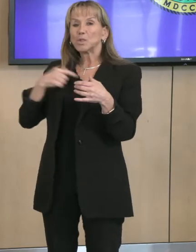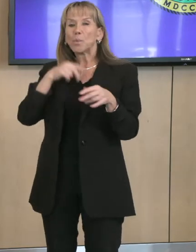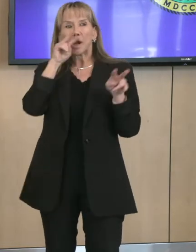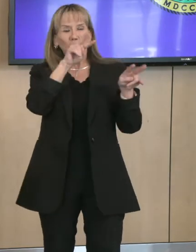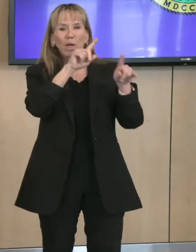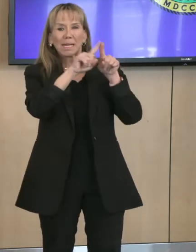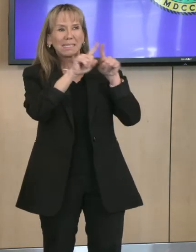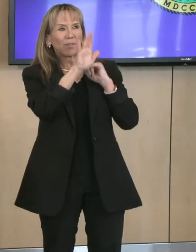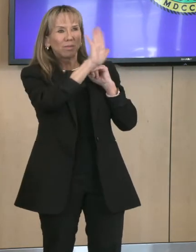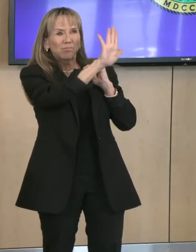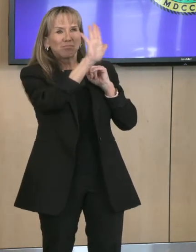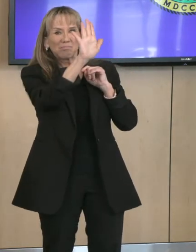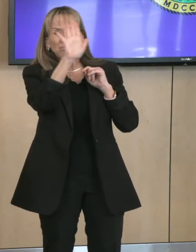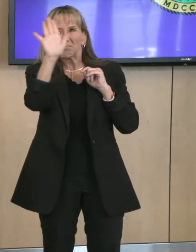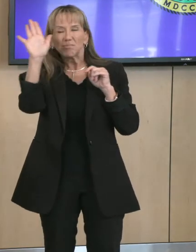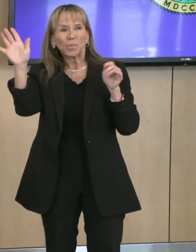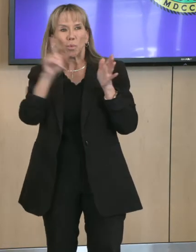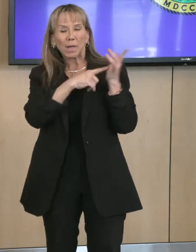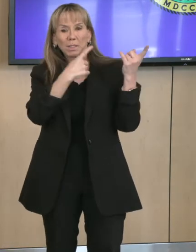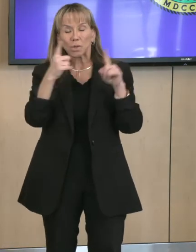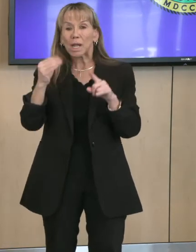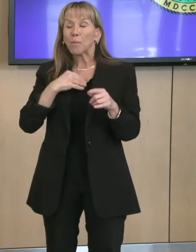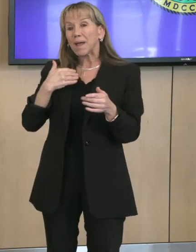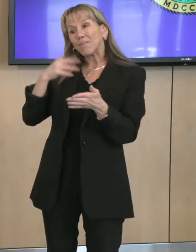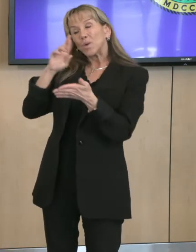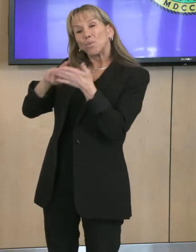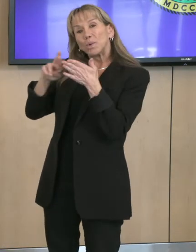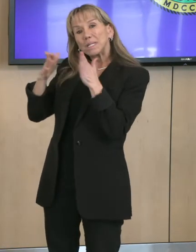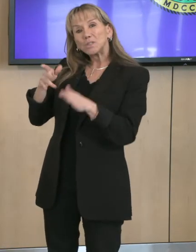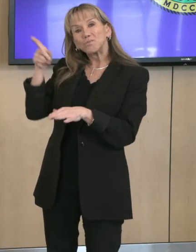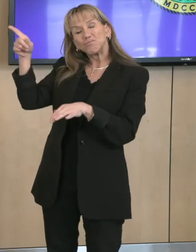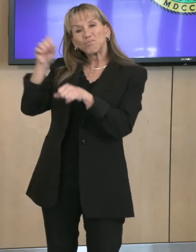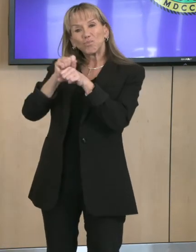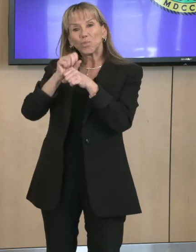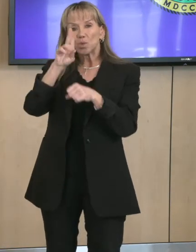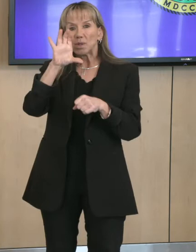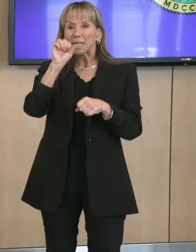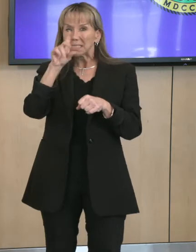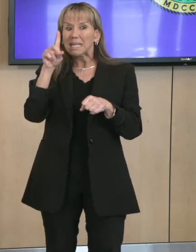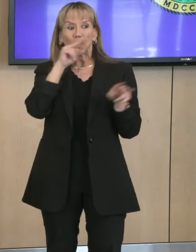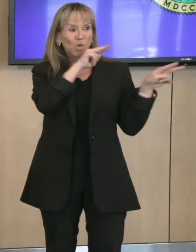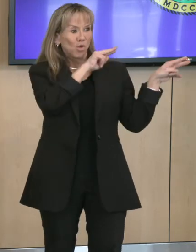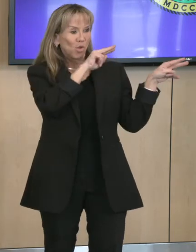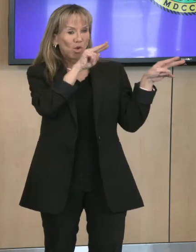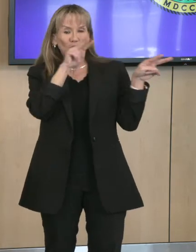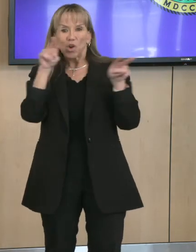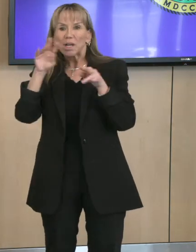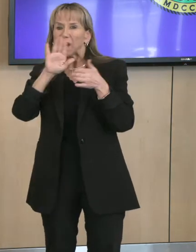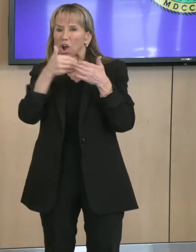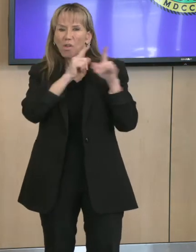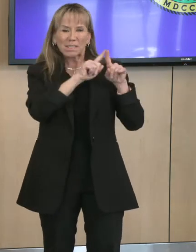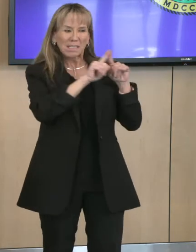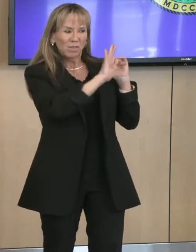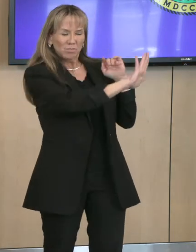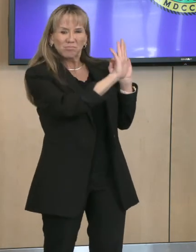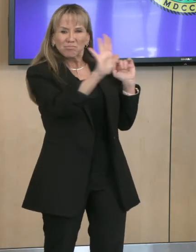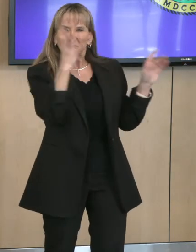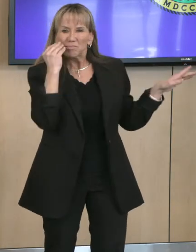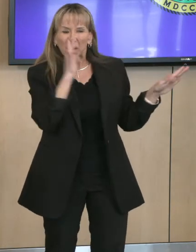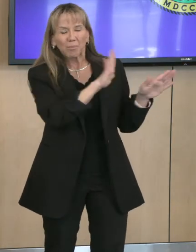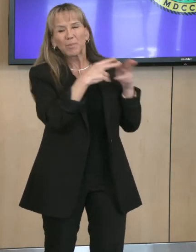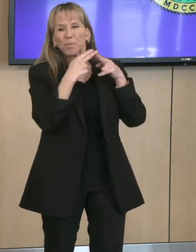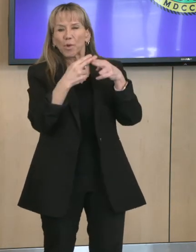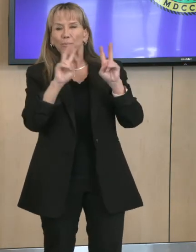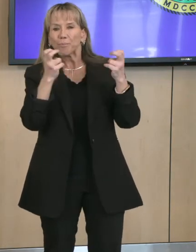we have various researchers at UCSD looking at all of the models and comparing them to see what is the